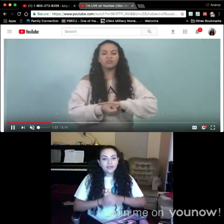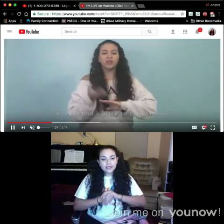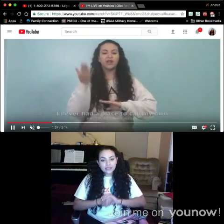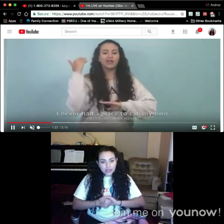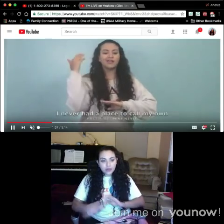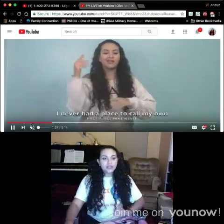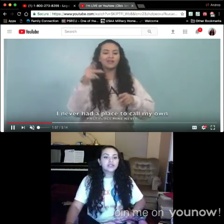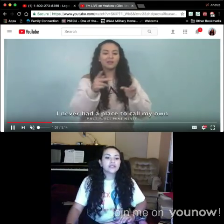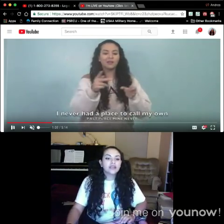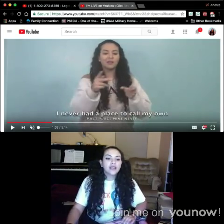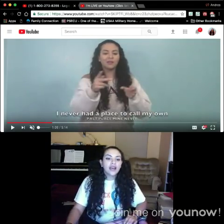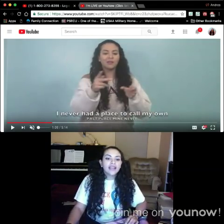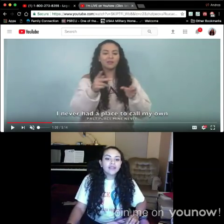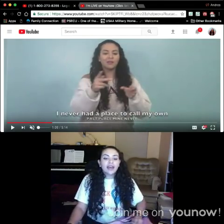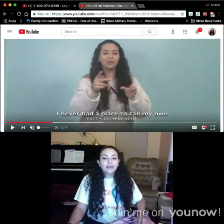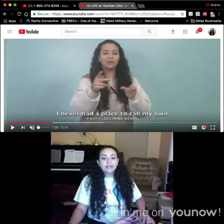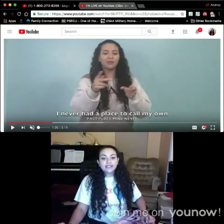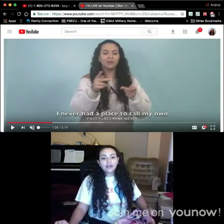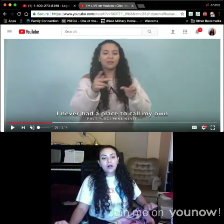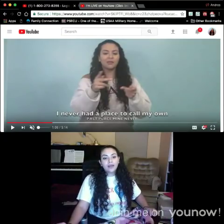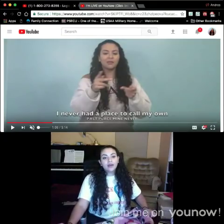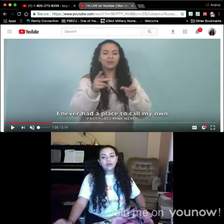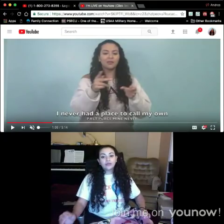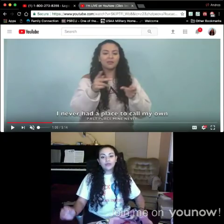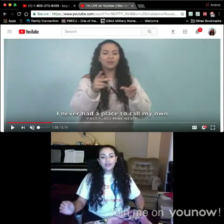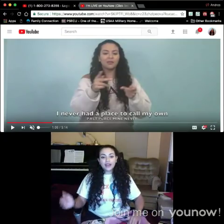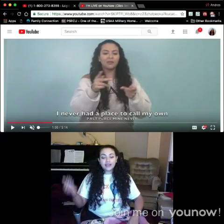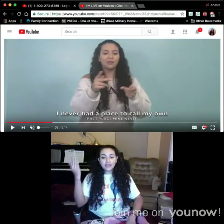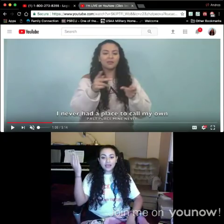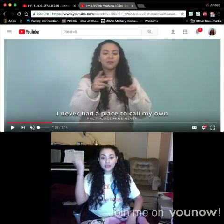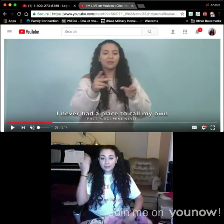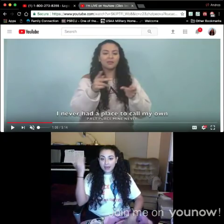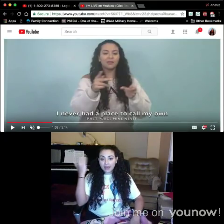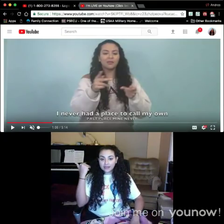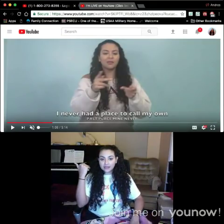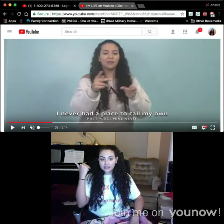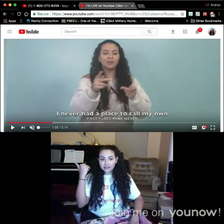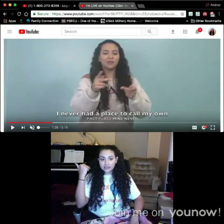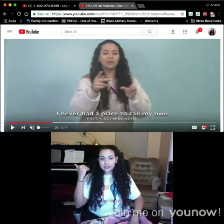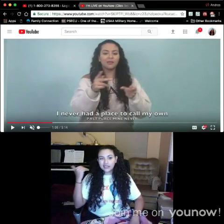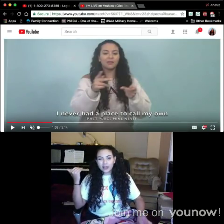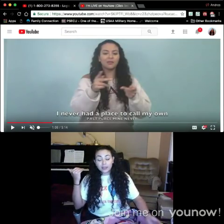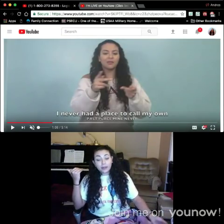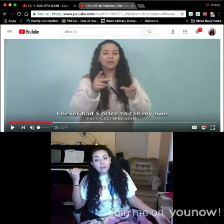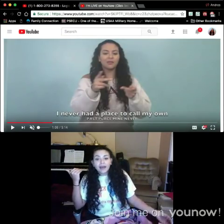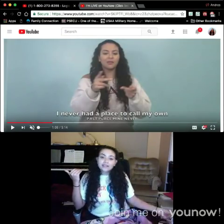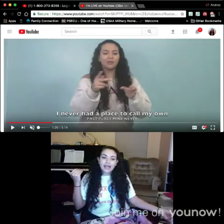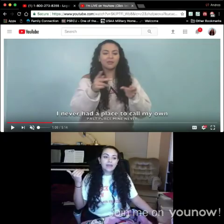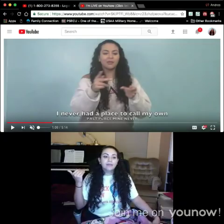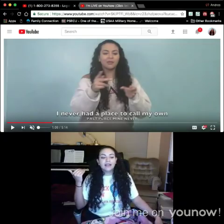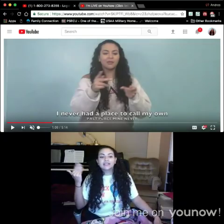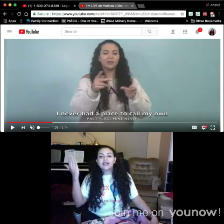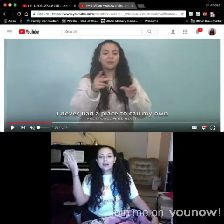But can't show it. I never had a place to call my own. For that, I sign in the past, because he's talking about the past,